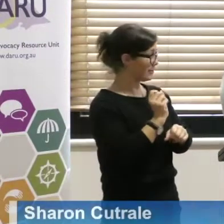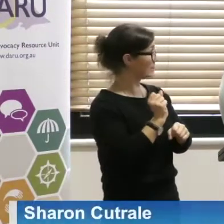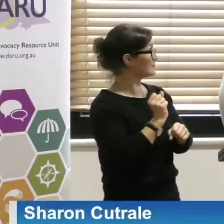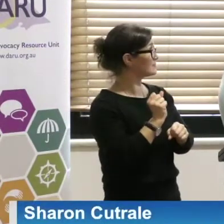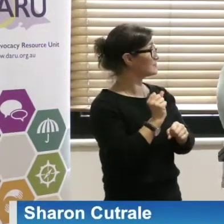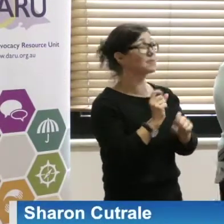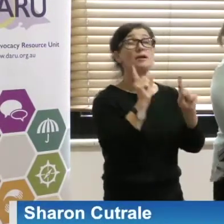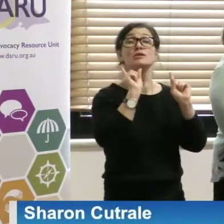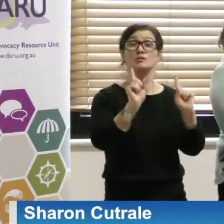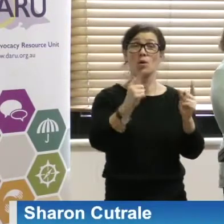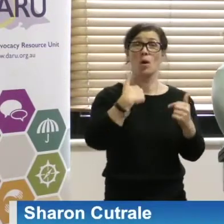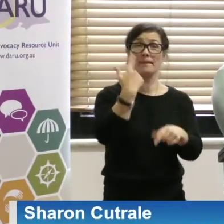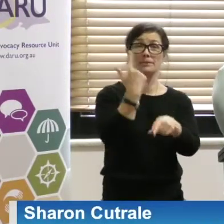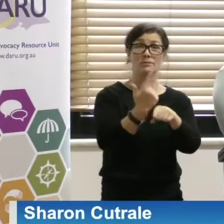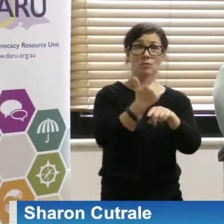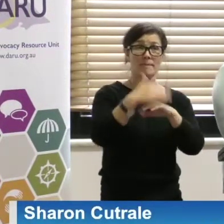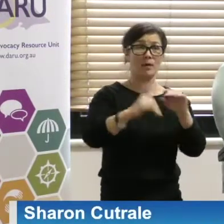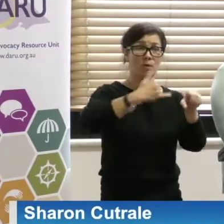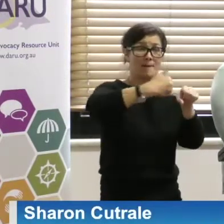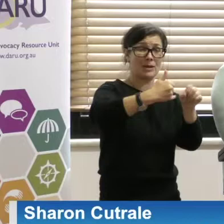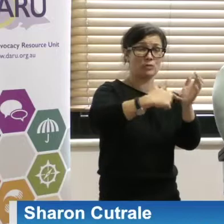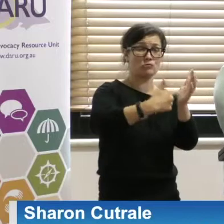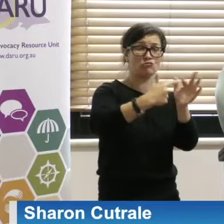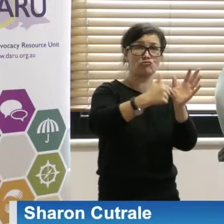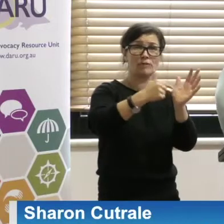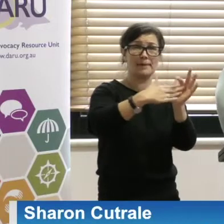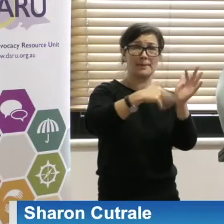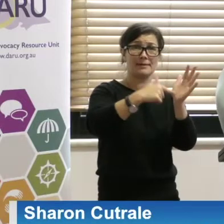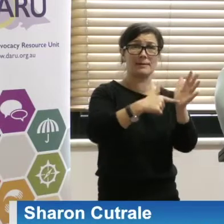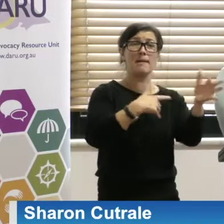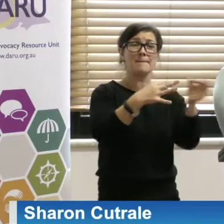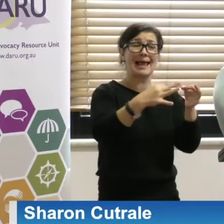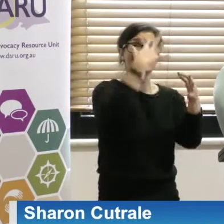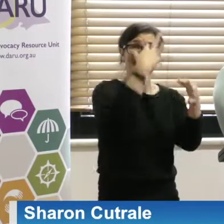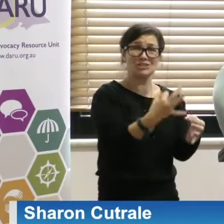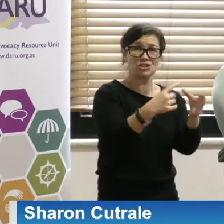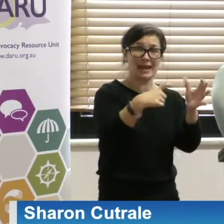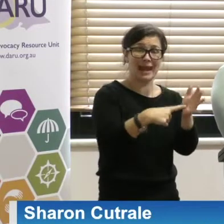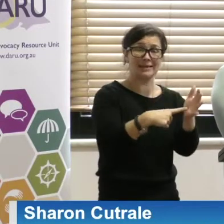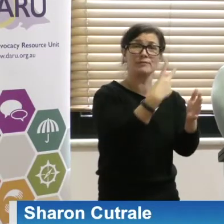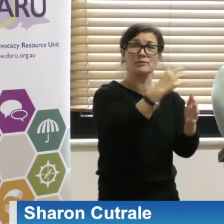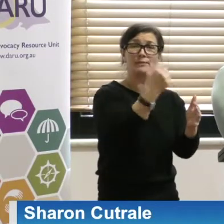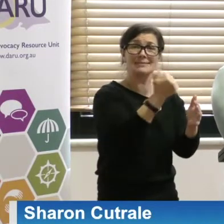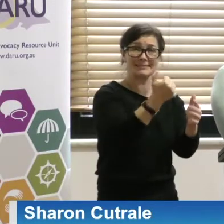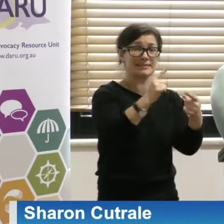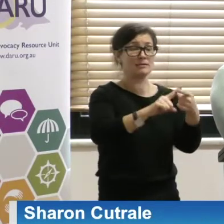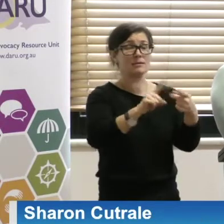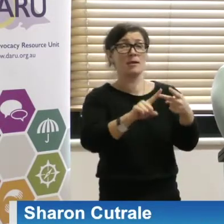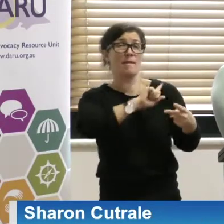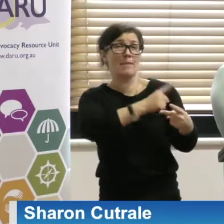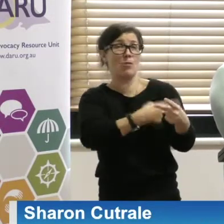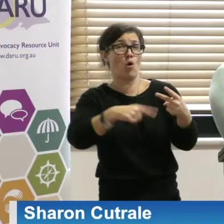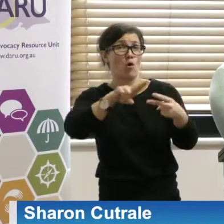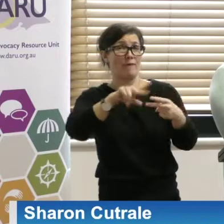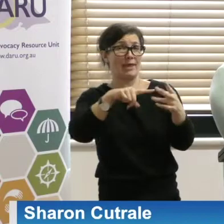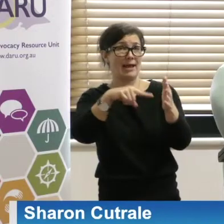Okay, so what I'm going to be talking about today is the Medical Treatment Planning Decisions Act of 2016, the Powers of Attorney Act of 2014, and I